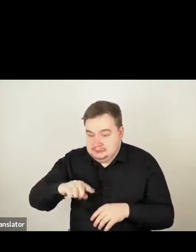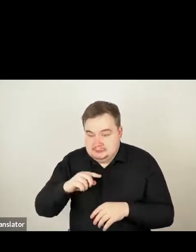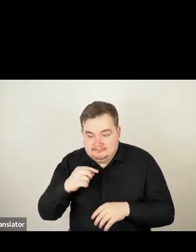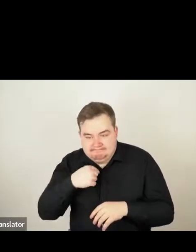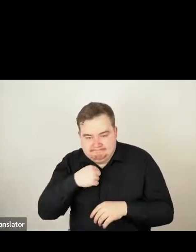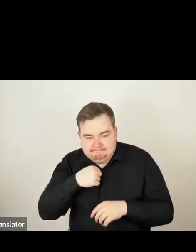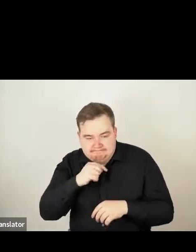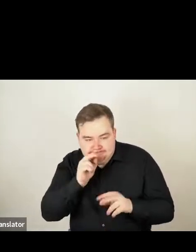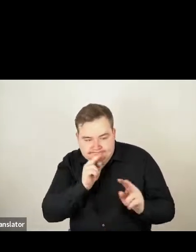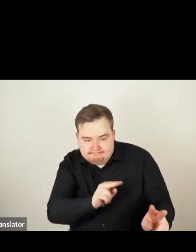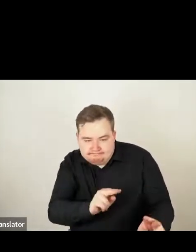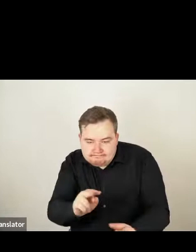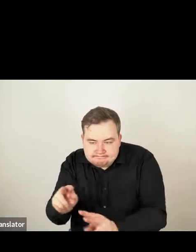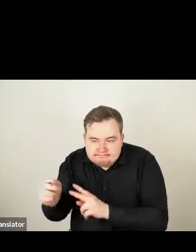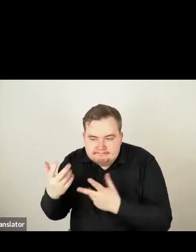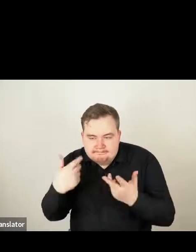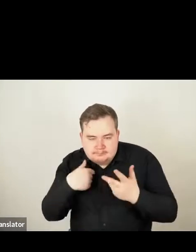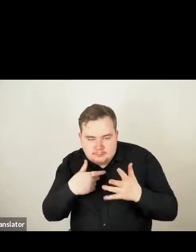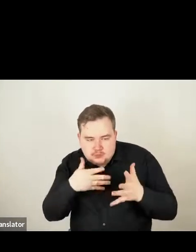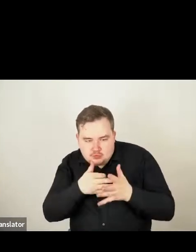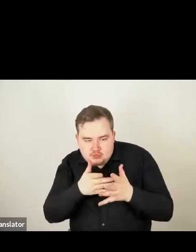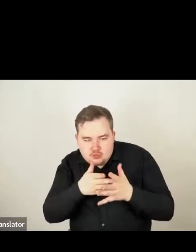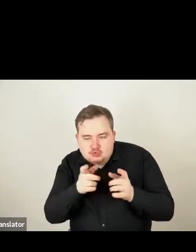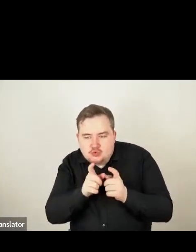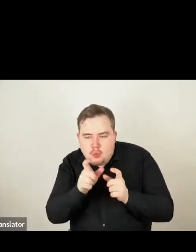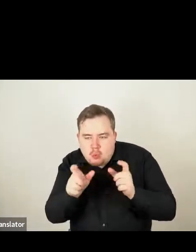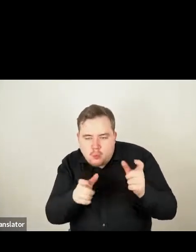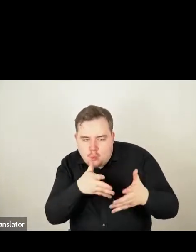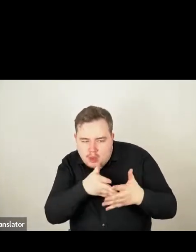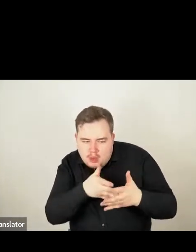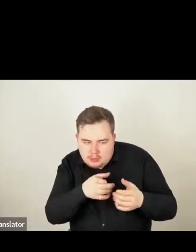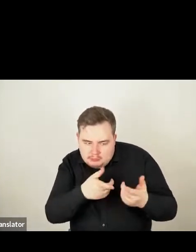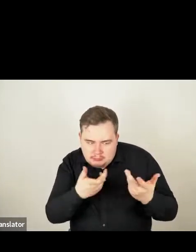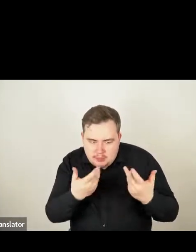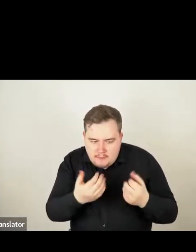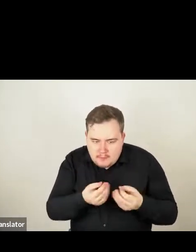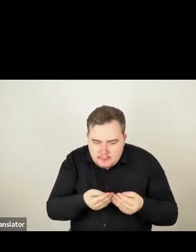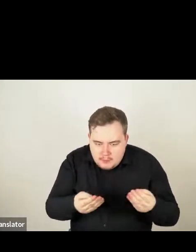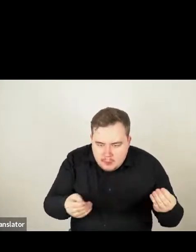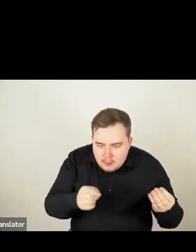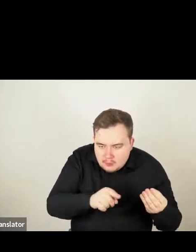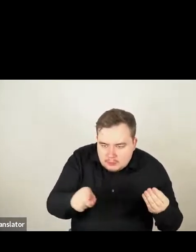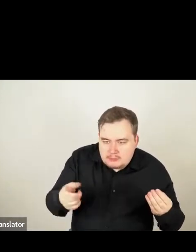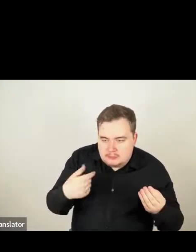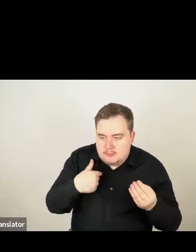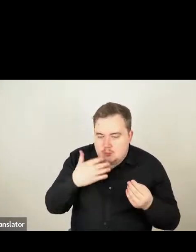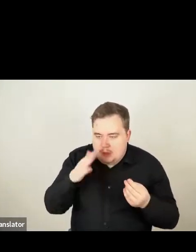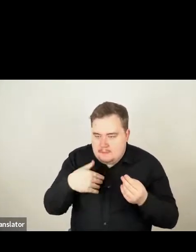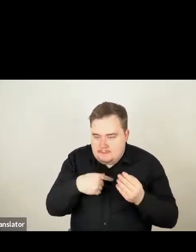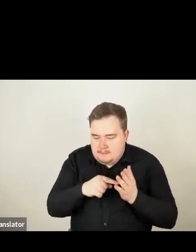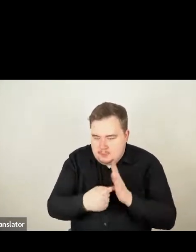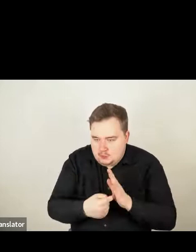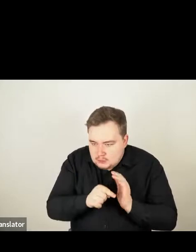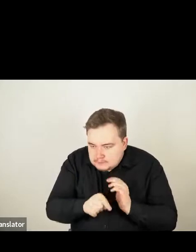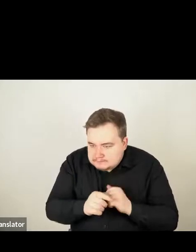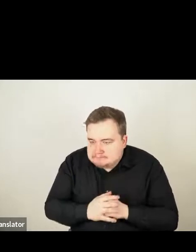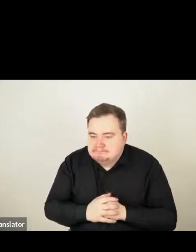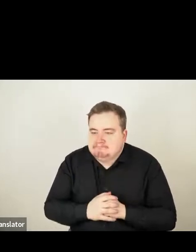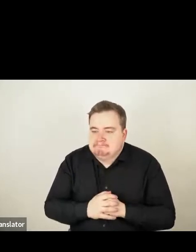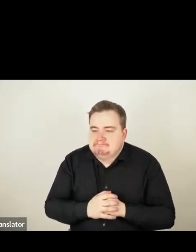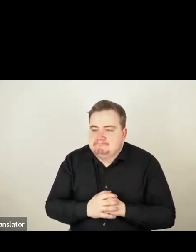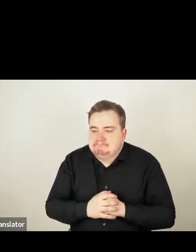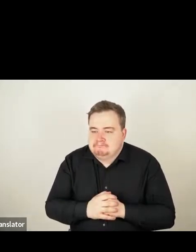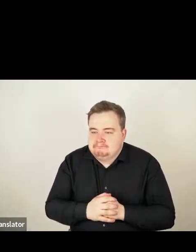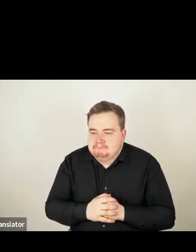colleagues from Malta on the call. I've also worked on gender-sensitive assessment work in Georgia,